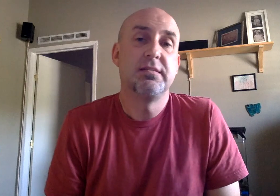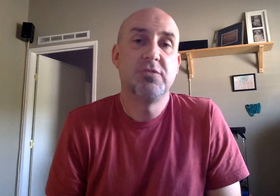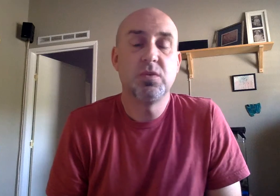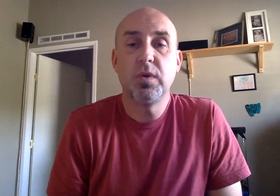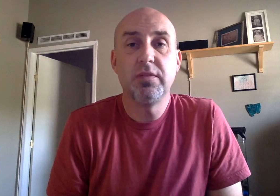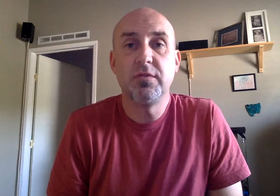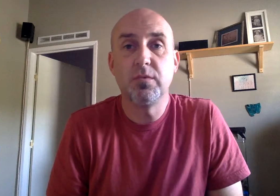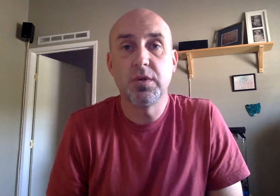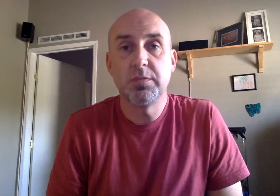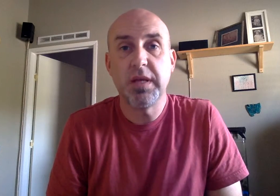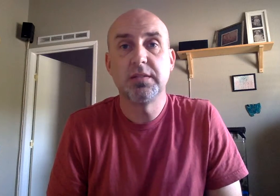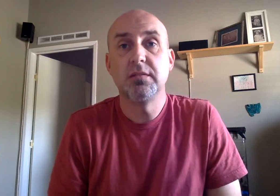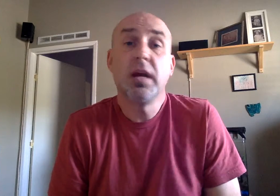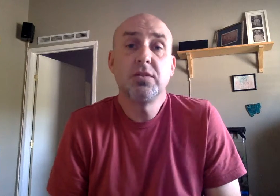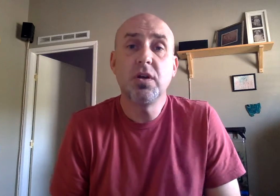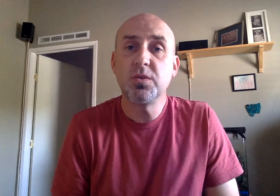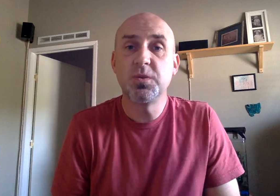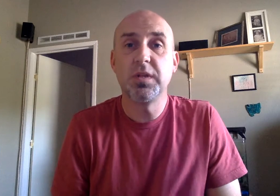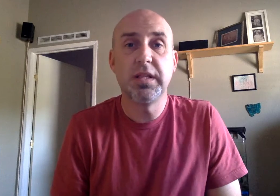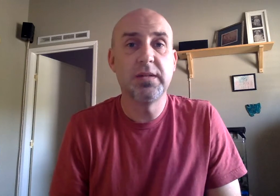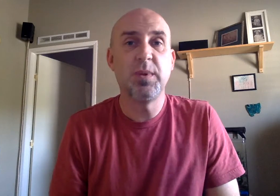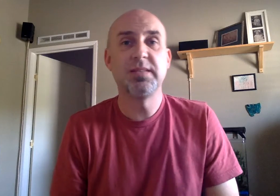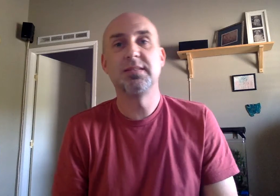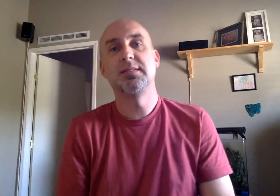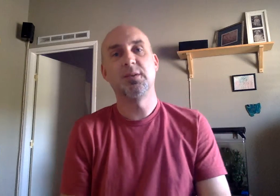Just whatever works best. You ask Josh which one he likes best. So